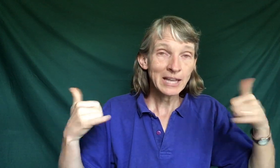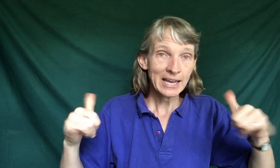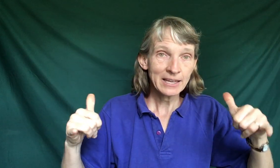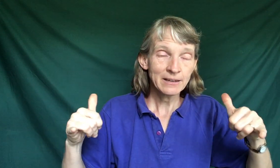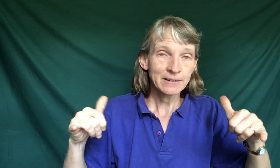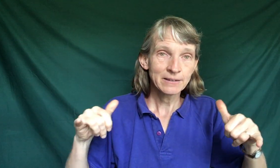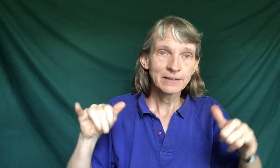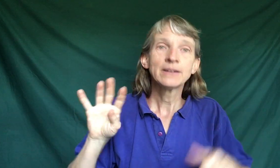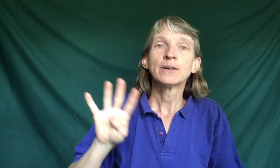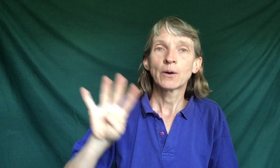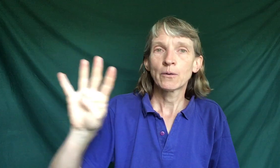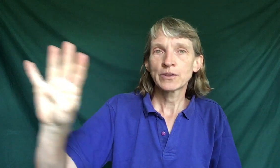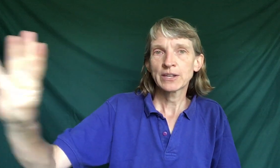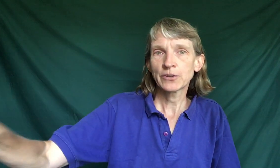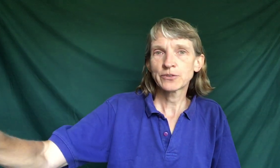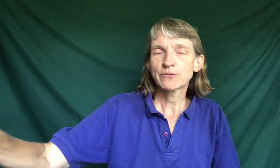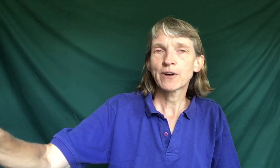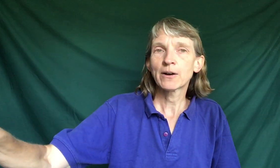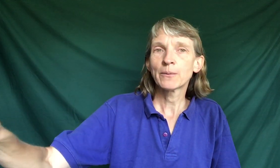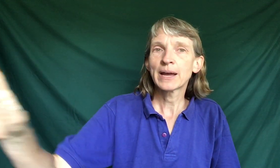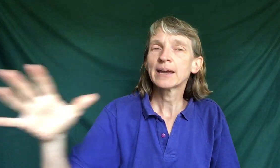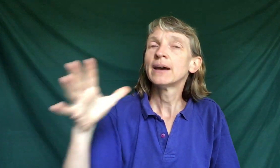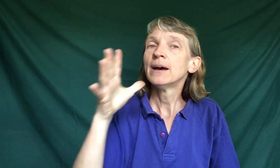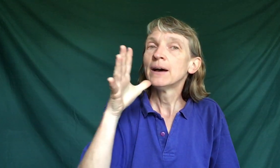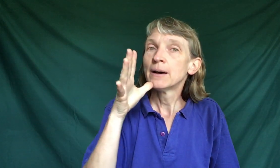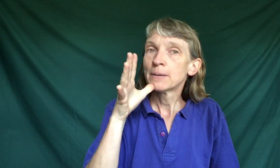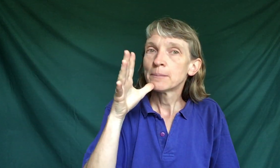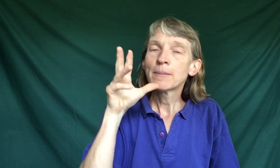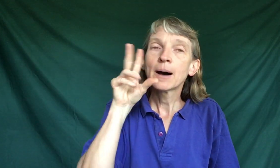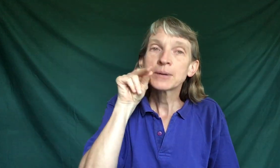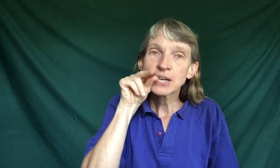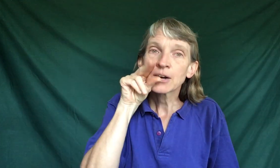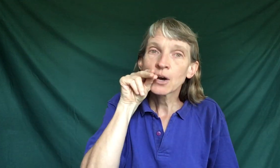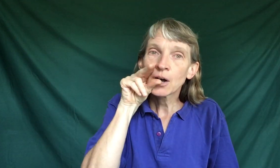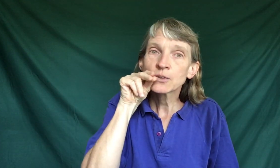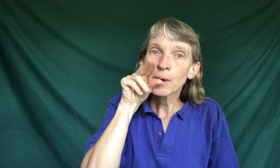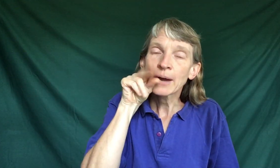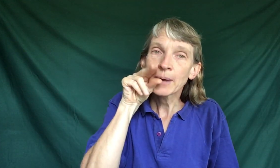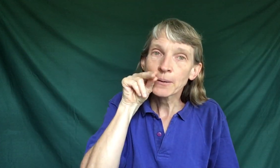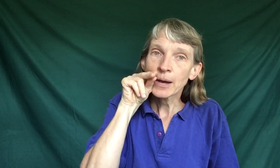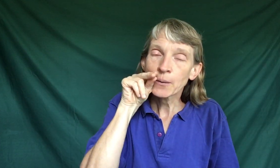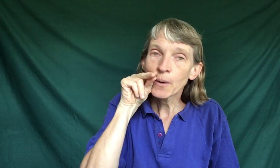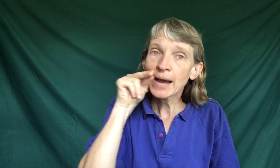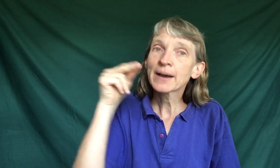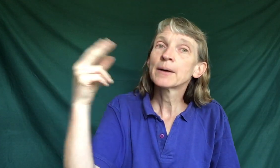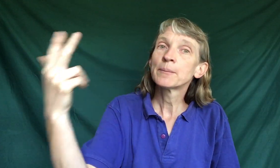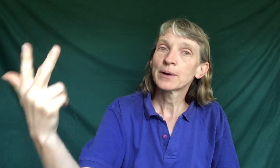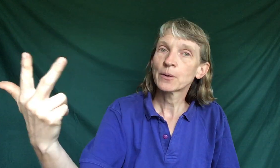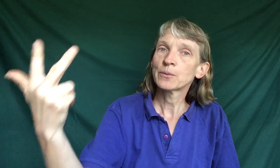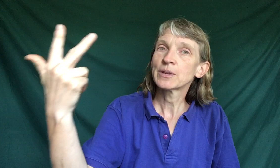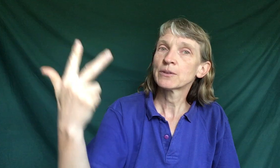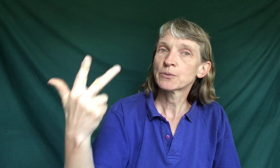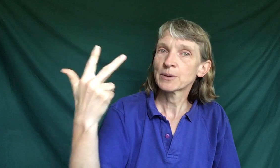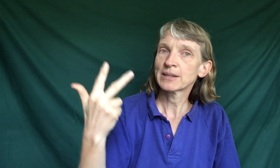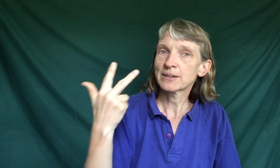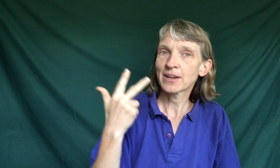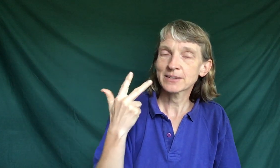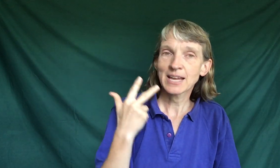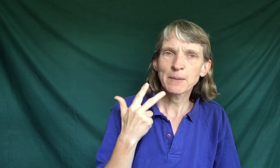play over the hills and far away. Mama duck called quack, quack, quack, quack, but only three little ducks came